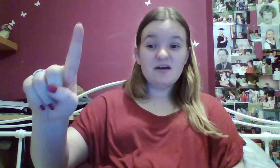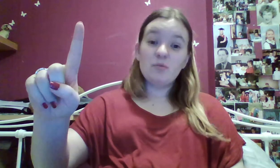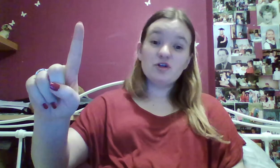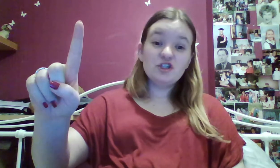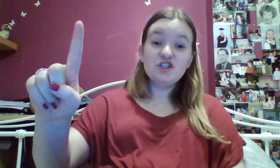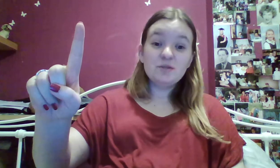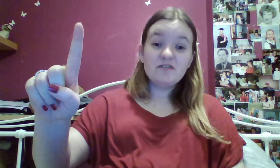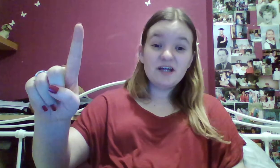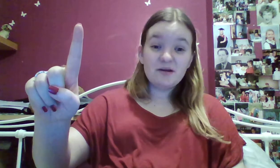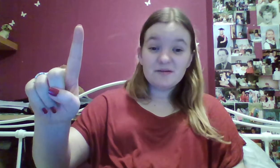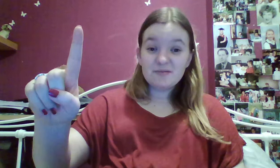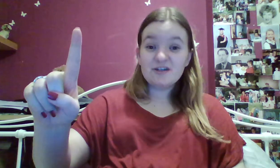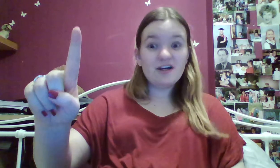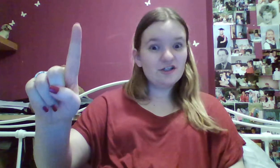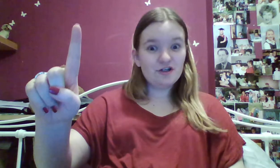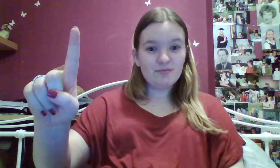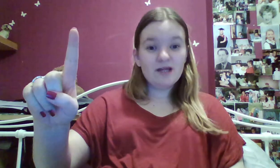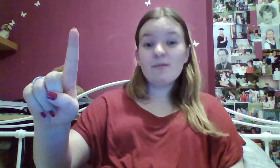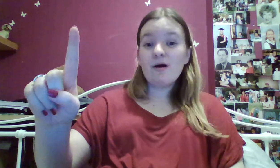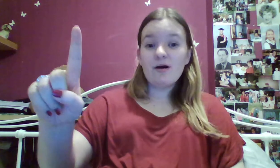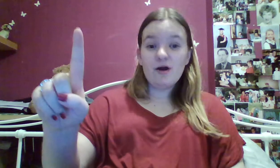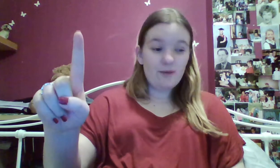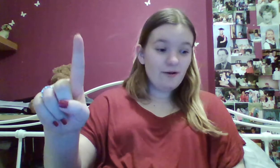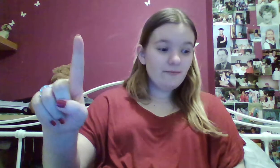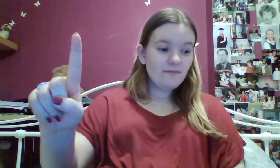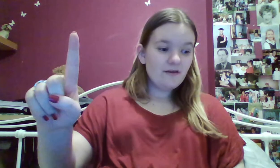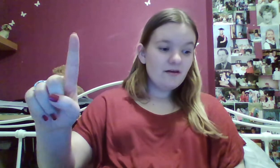watch YouTube videos, which I shouldn't be, but I will.